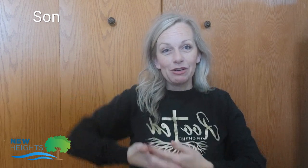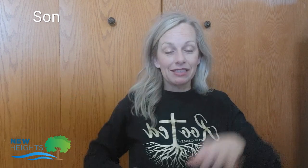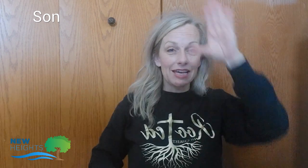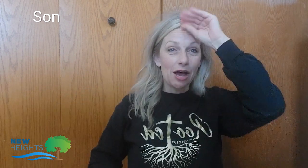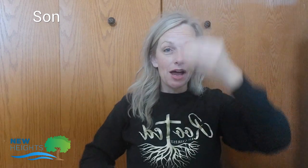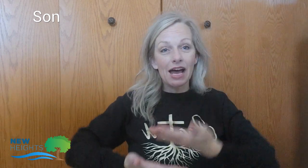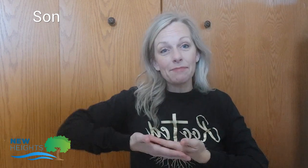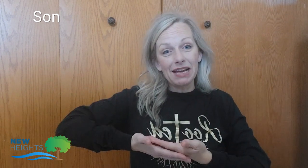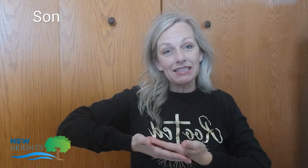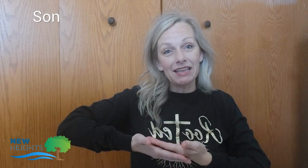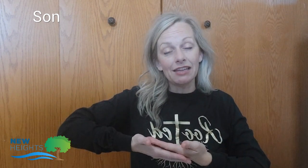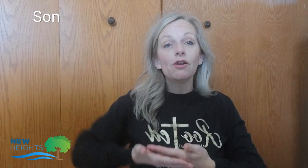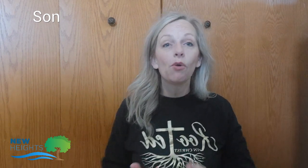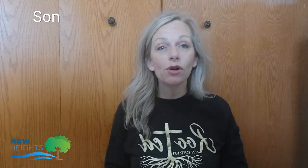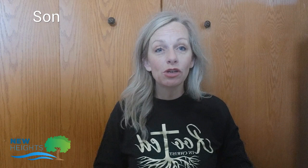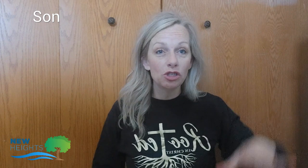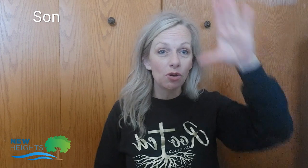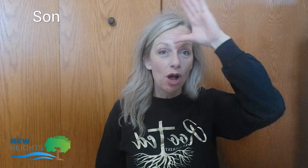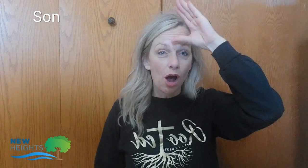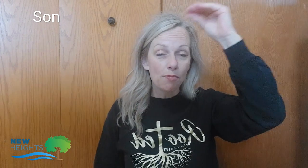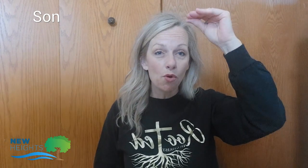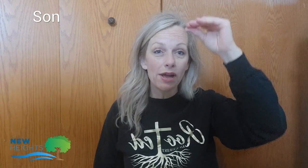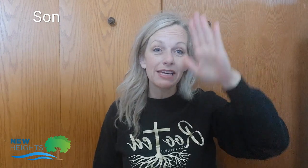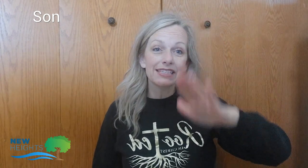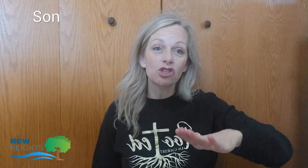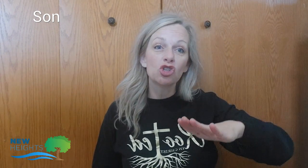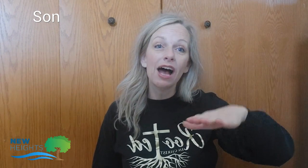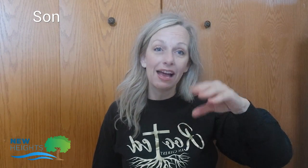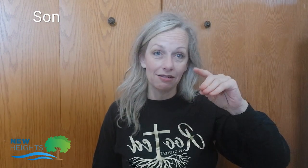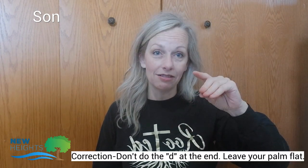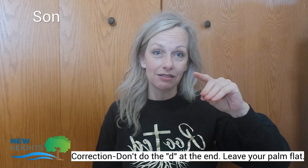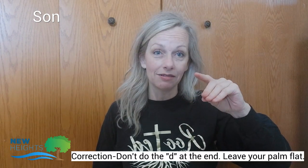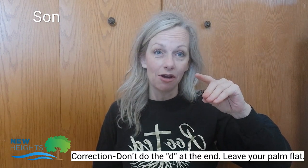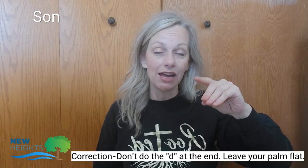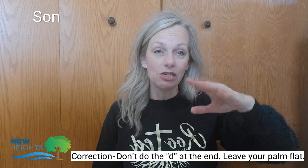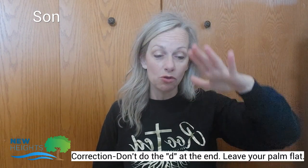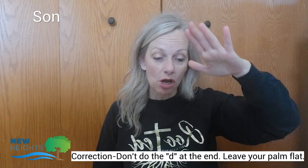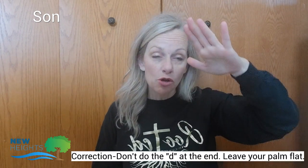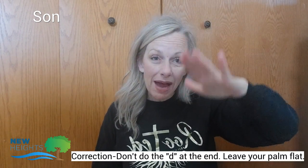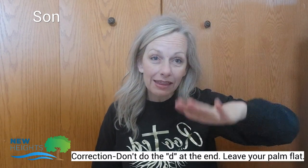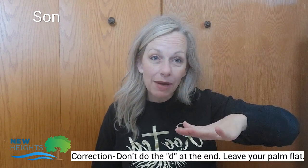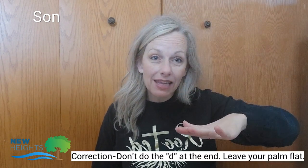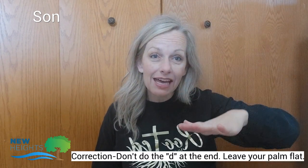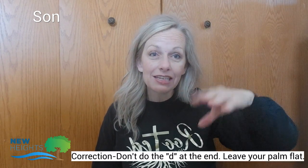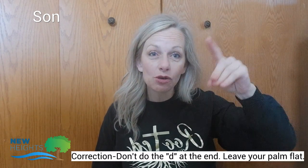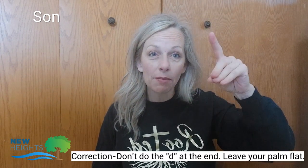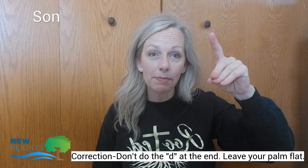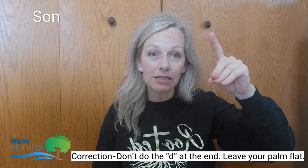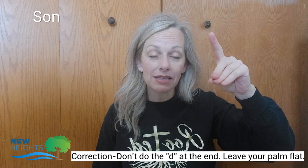can see my son, or you could do a boy that's a child. All right, and you pat them on the head and you come up into the